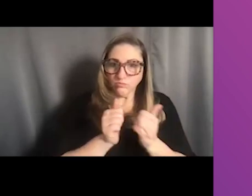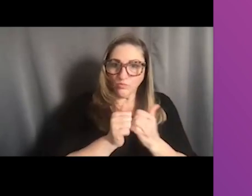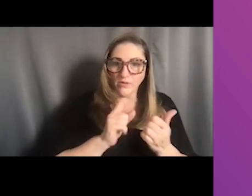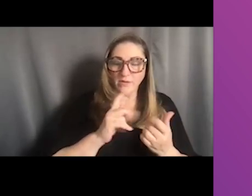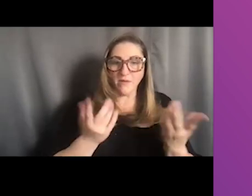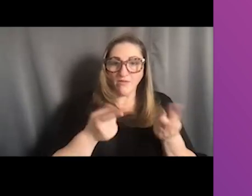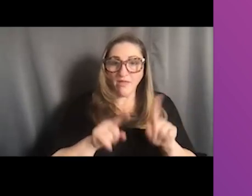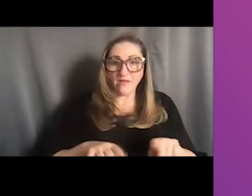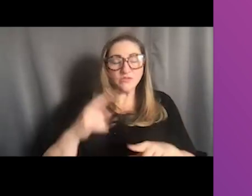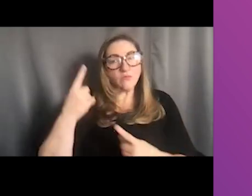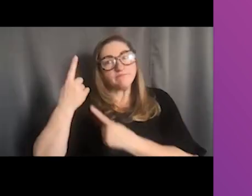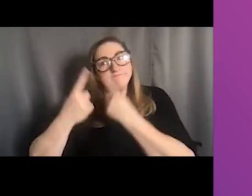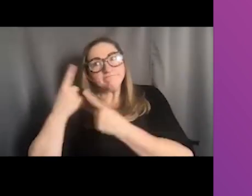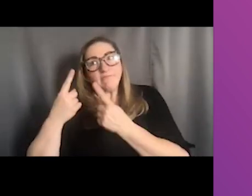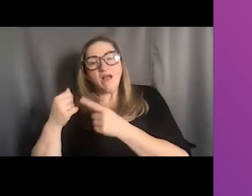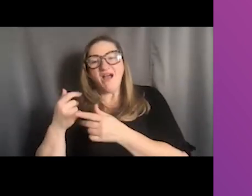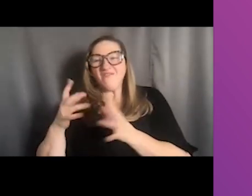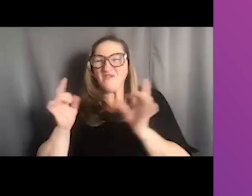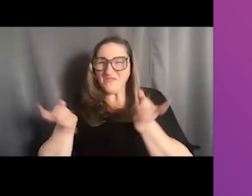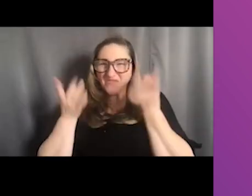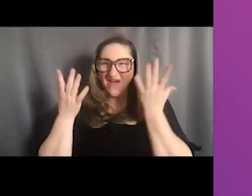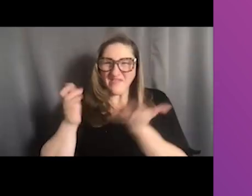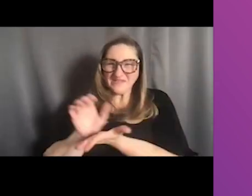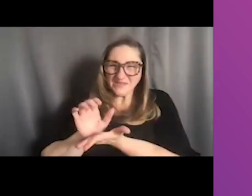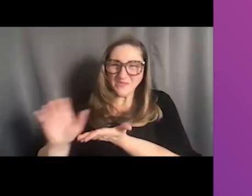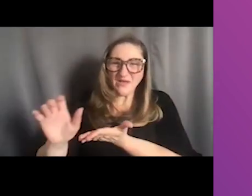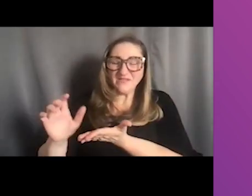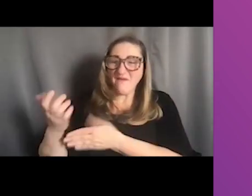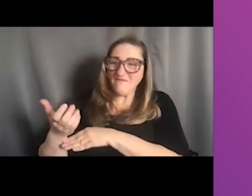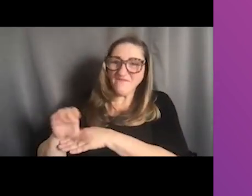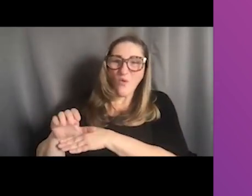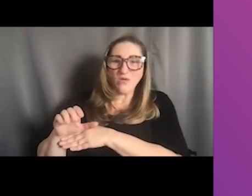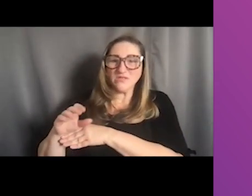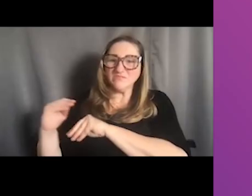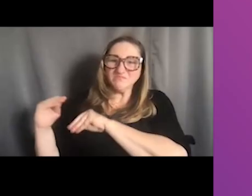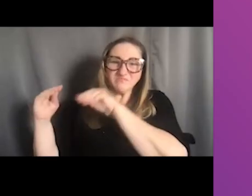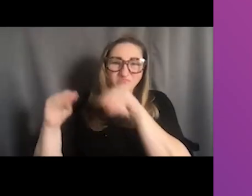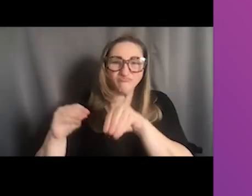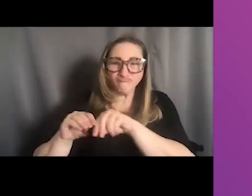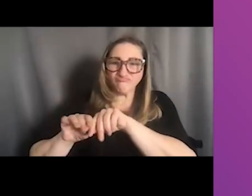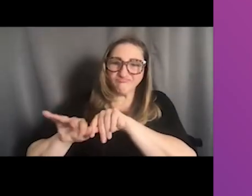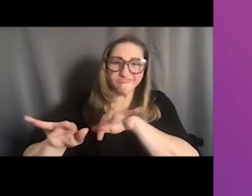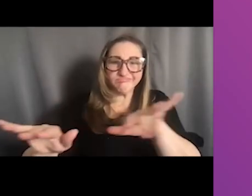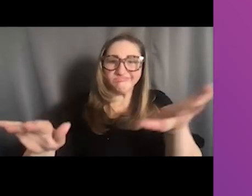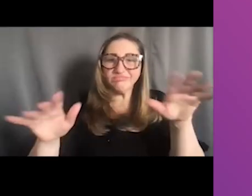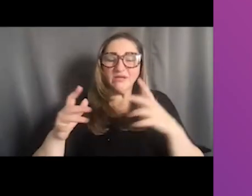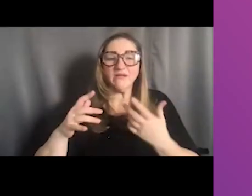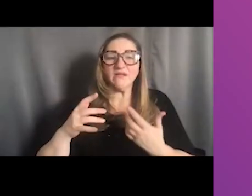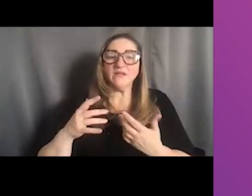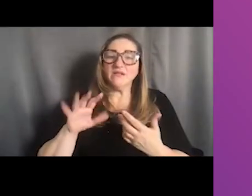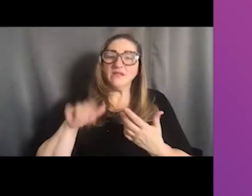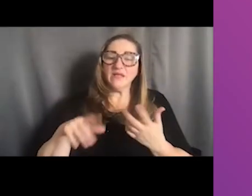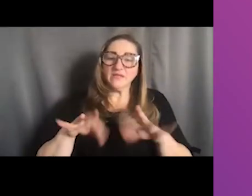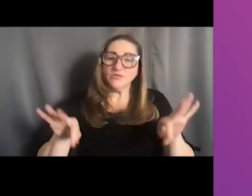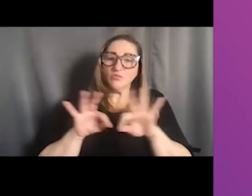of violence, displacement, forced migration, and settlement here, and consider what reparations you can begin to make today.